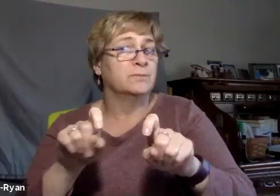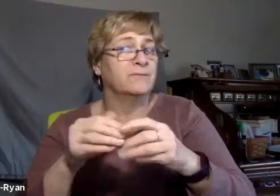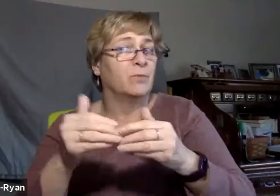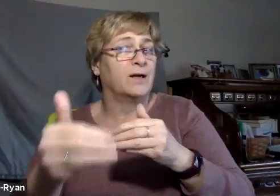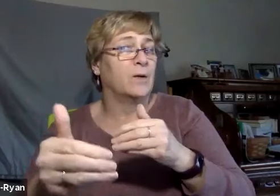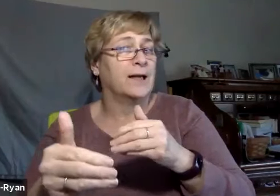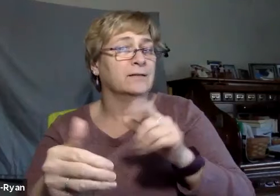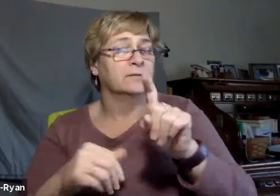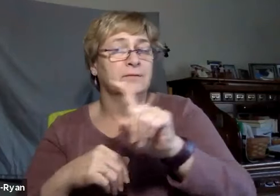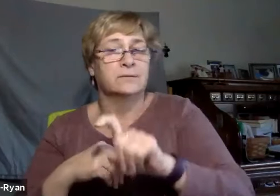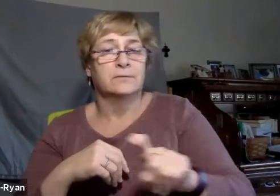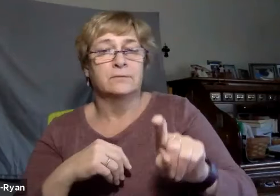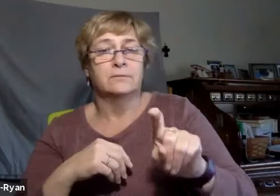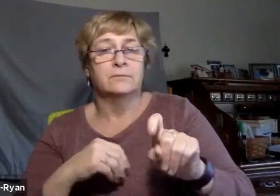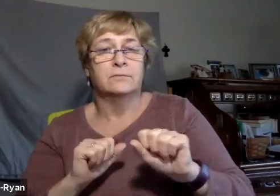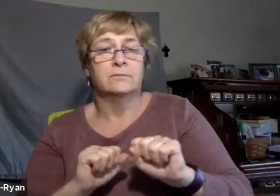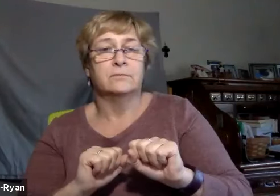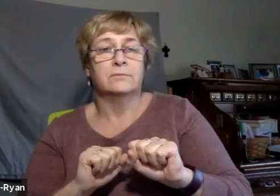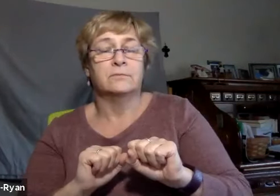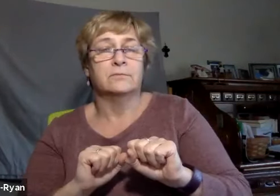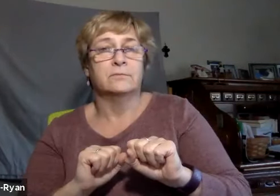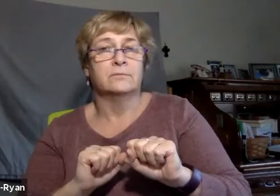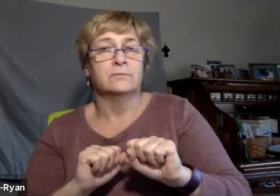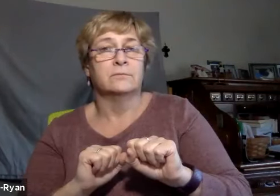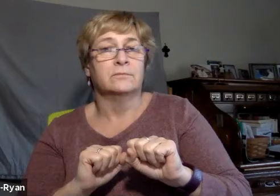Do you have any questions about that before I go on? Are there questions?